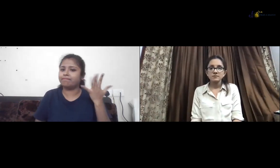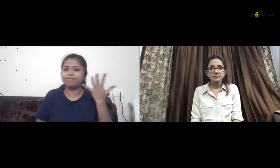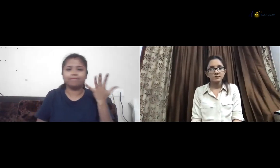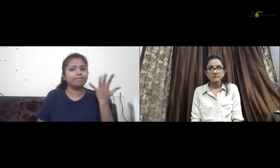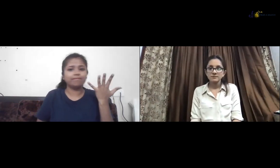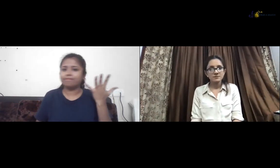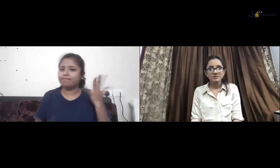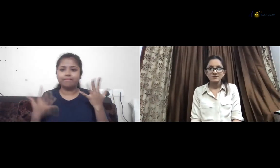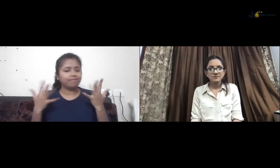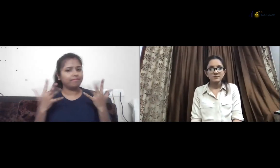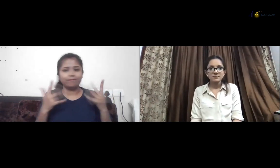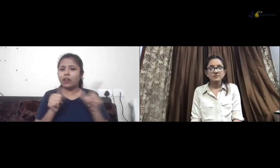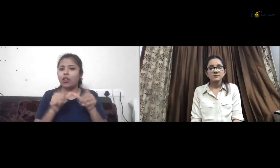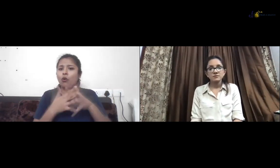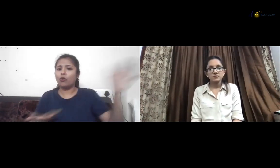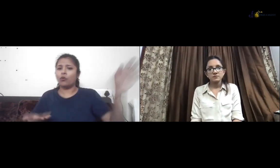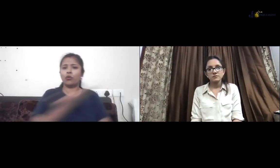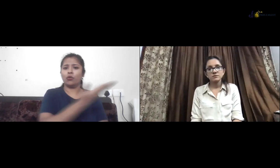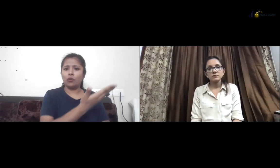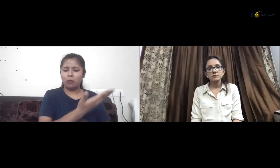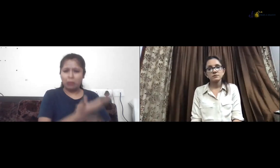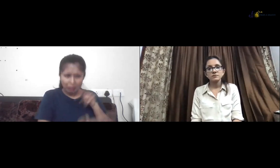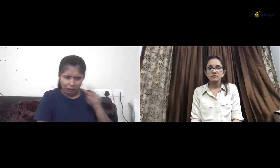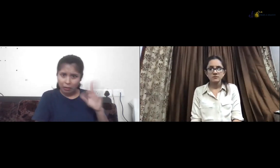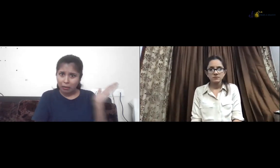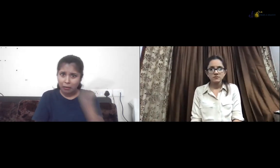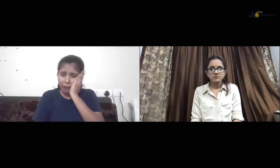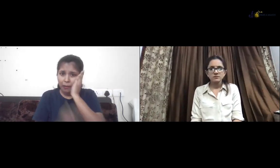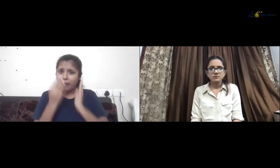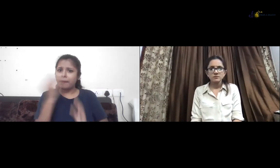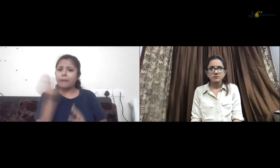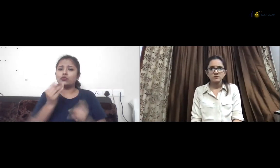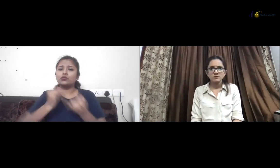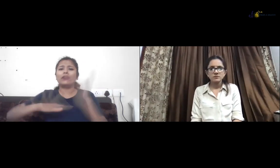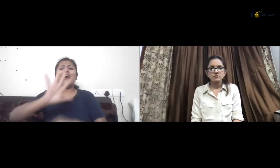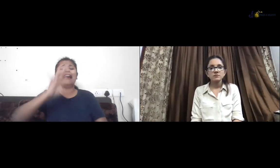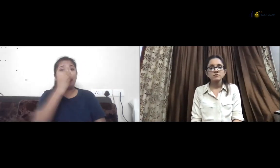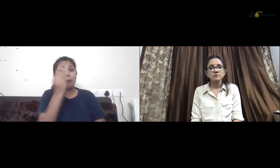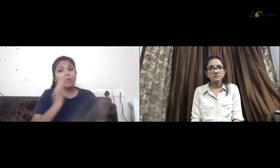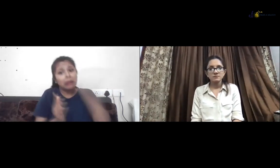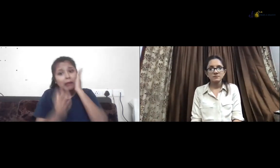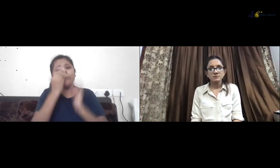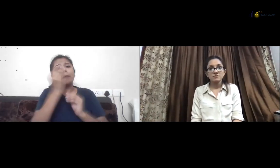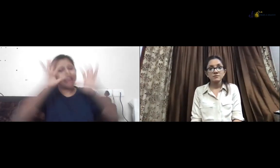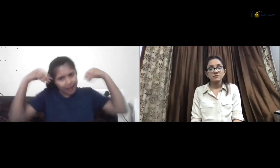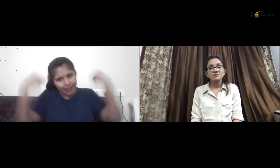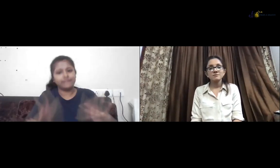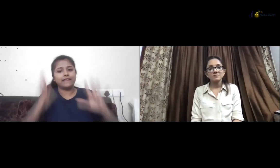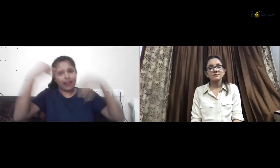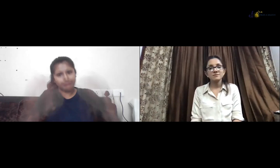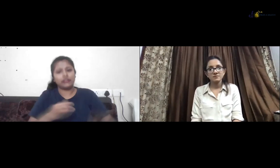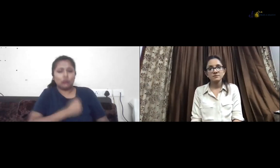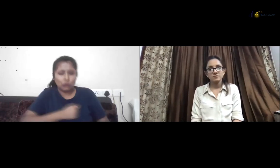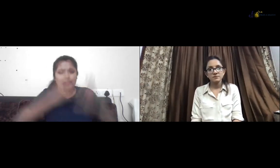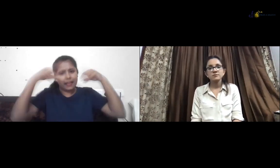he slapped his wife, but that she was not ready to accept and she filed a court case. And society said it's